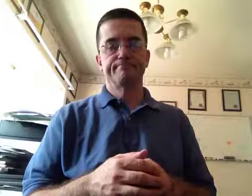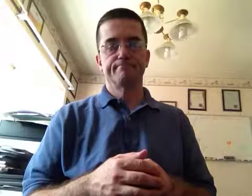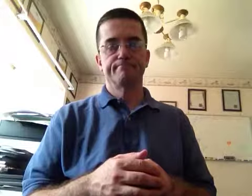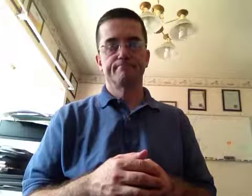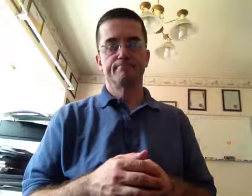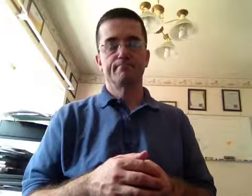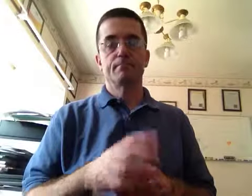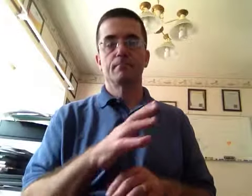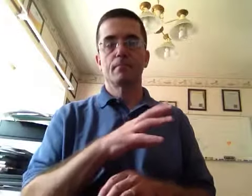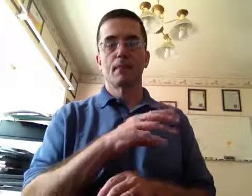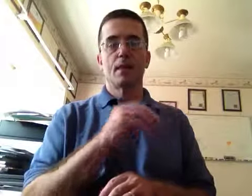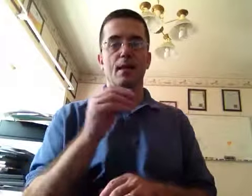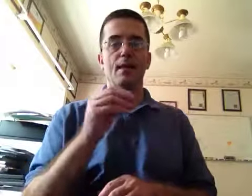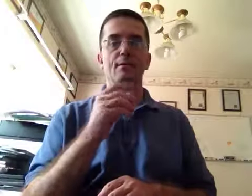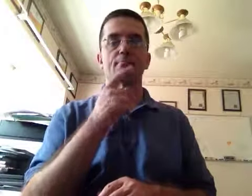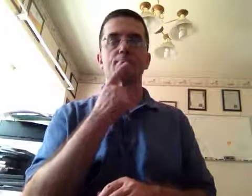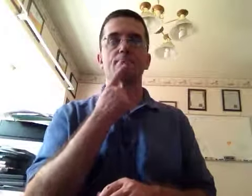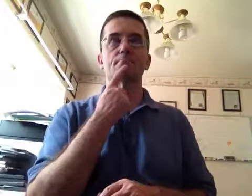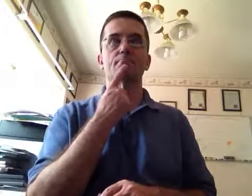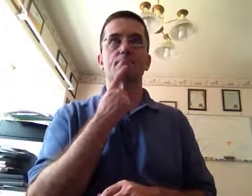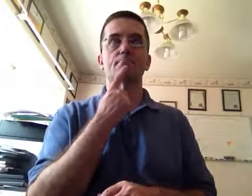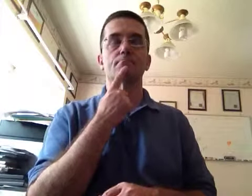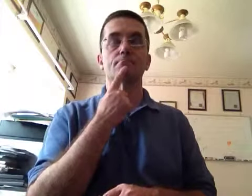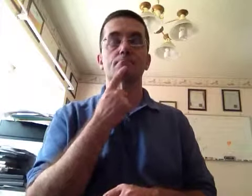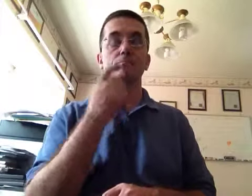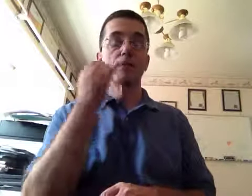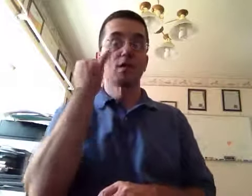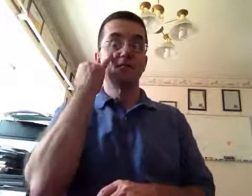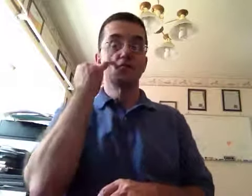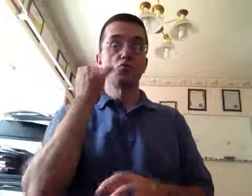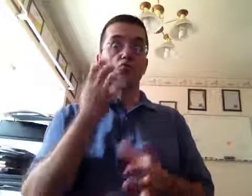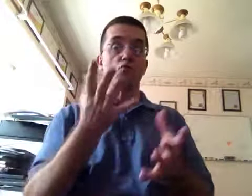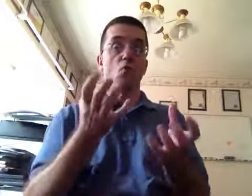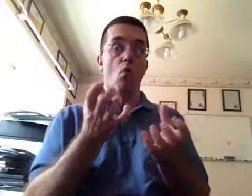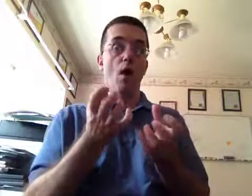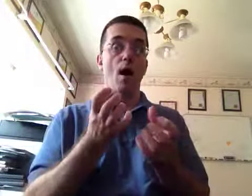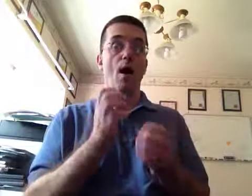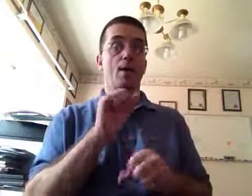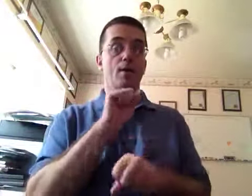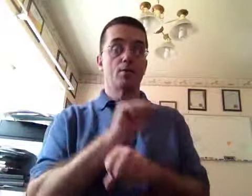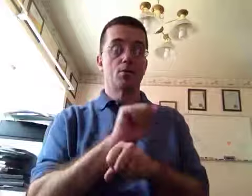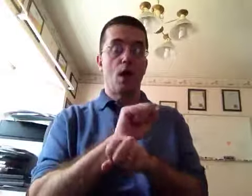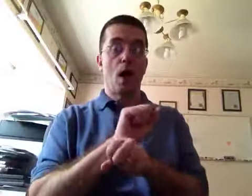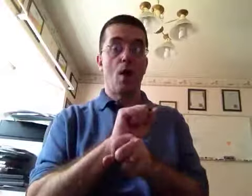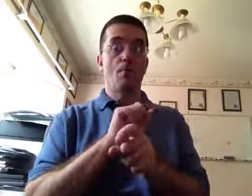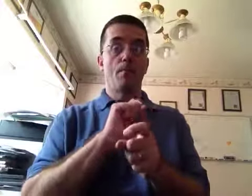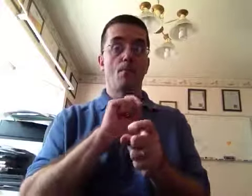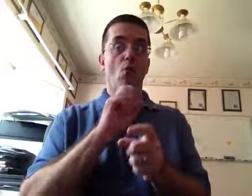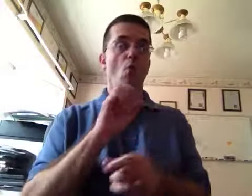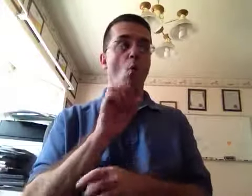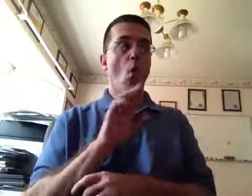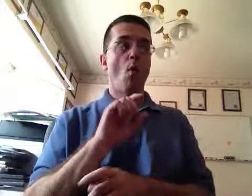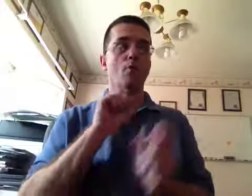And so in order to land a job, in order to change careers, in order to do something else out there today,